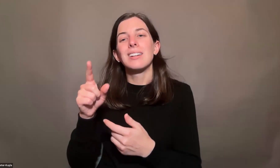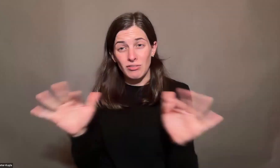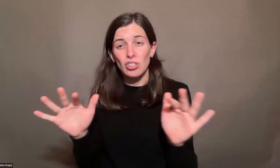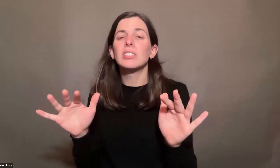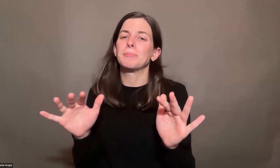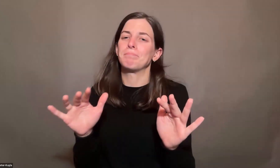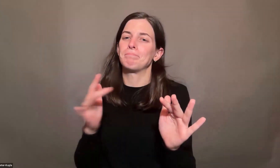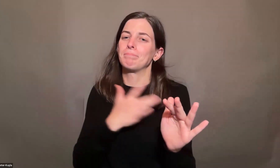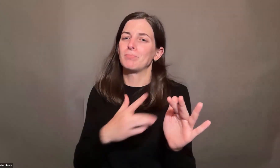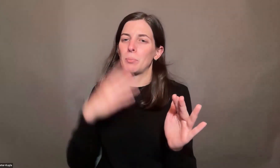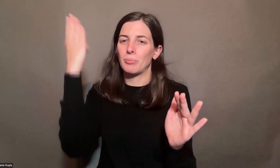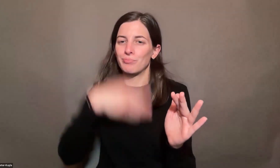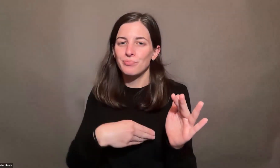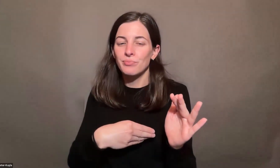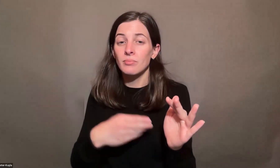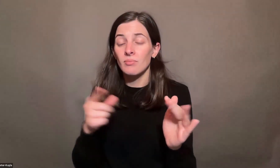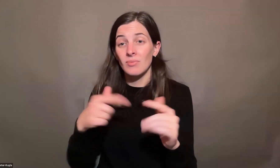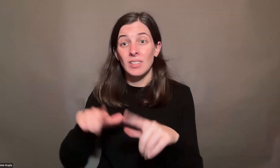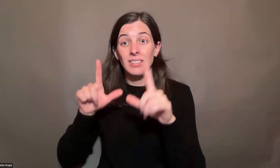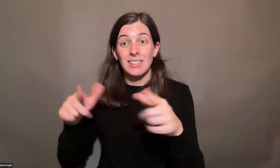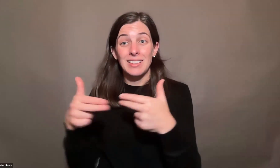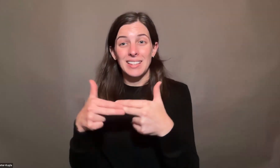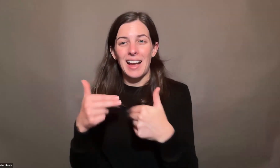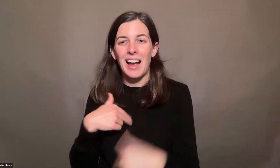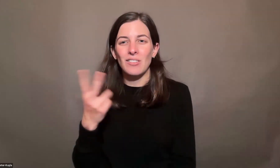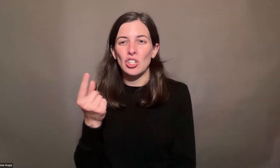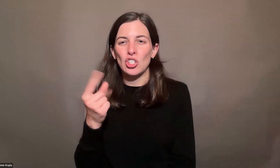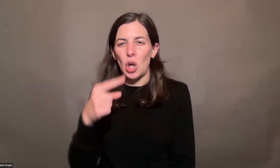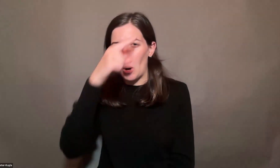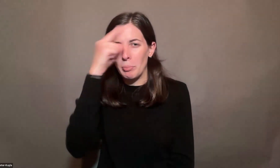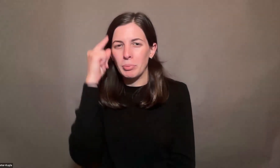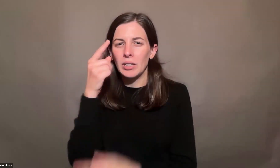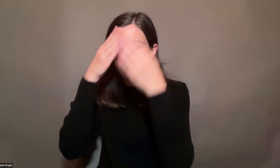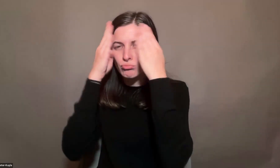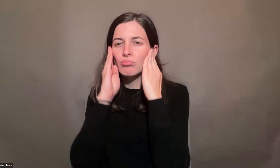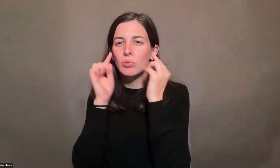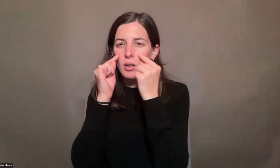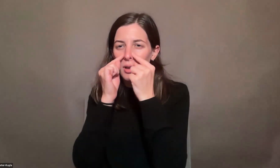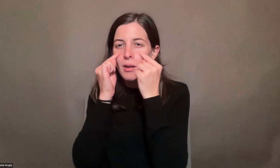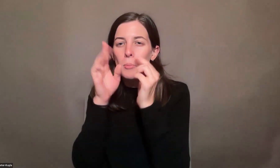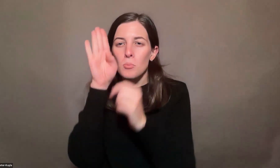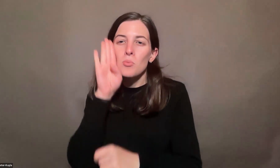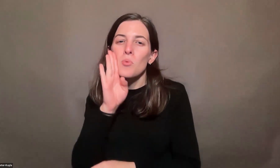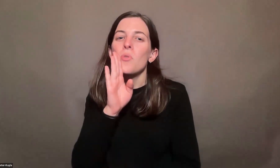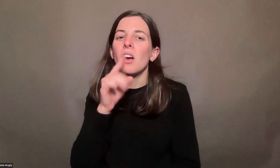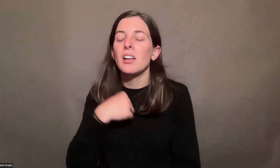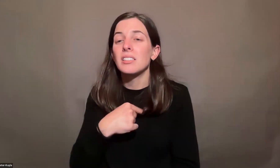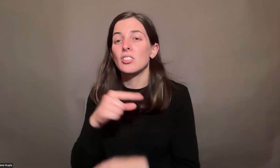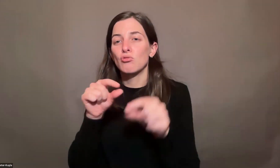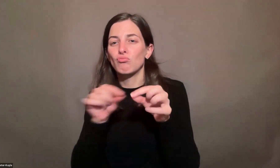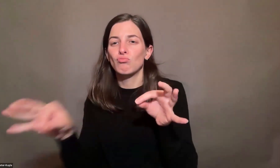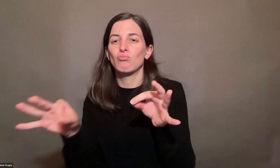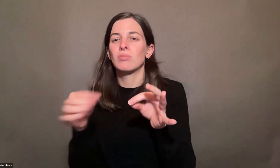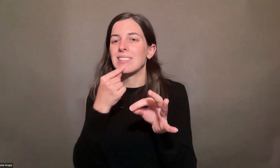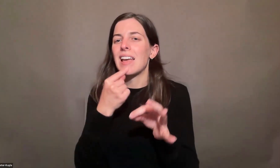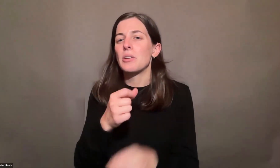black Labrador with big brown eyes looking lovingly at the camera. And the words read, "Don't forget me." That's trying to signify